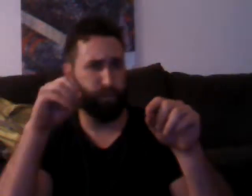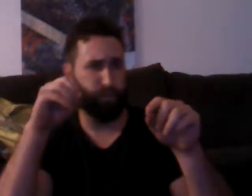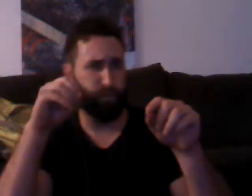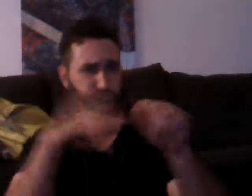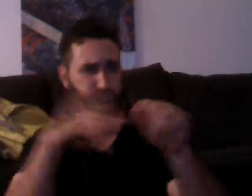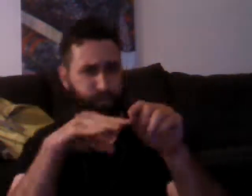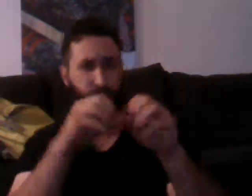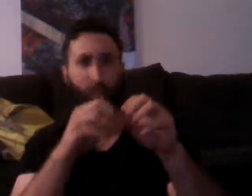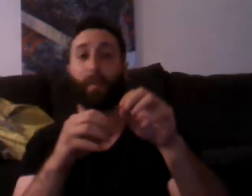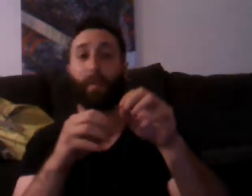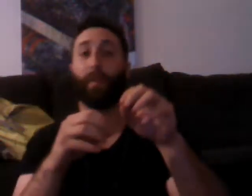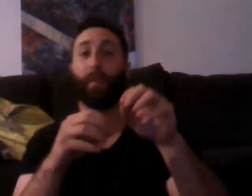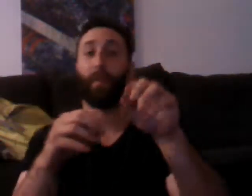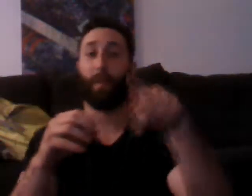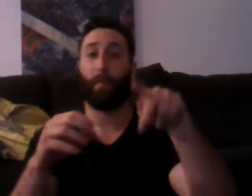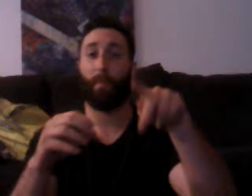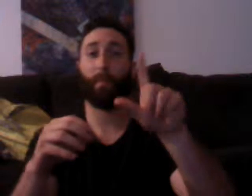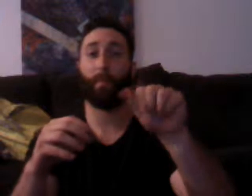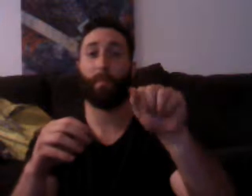This machine peels 700 hot dogs a minute.